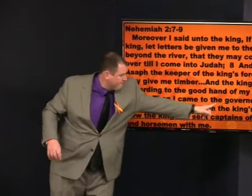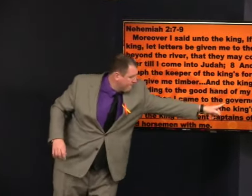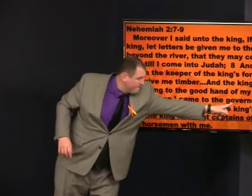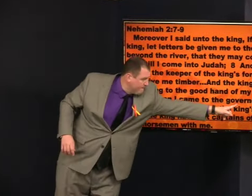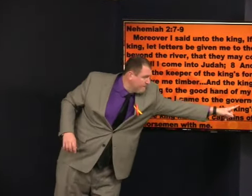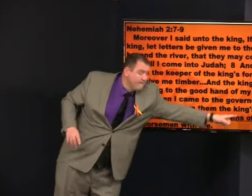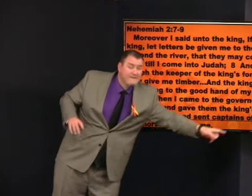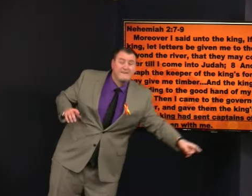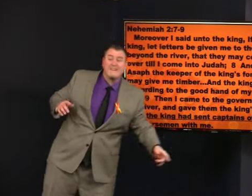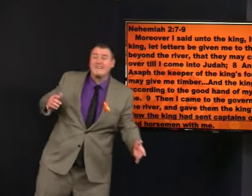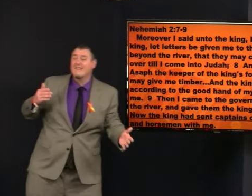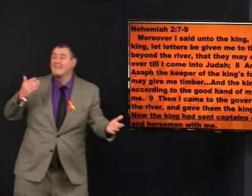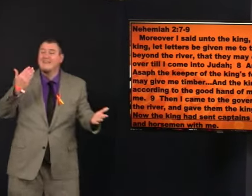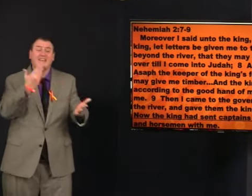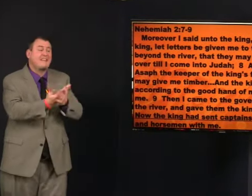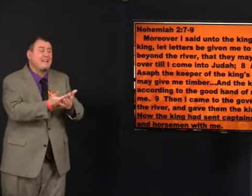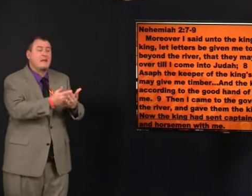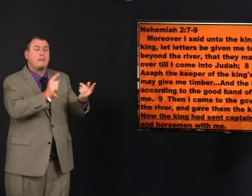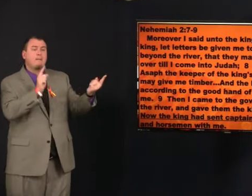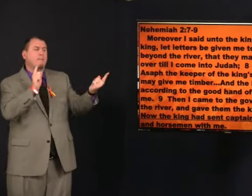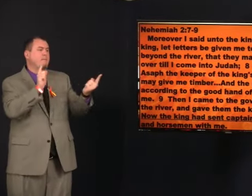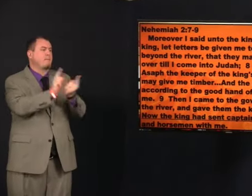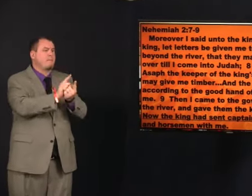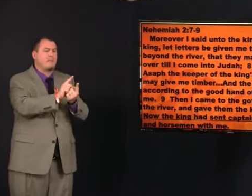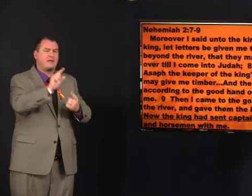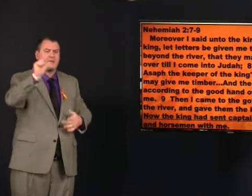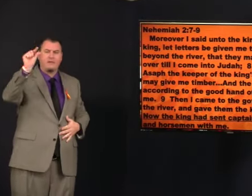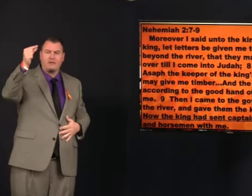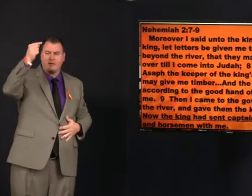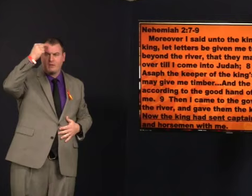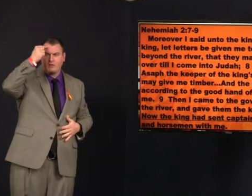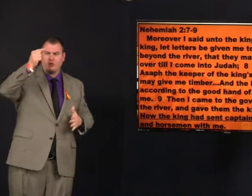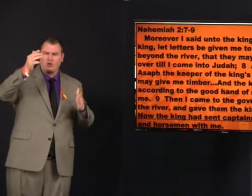Notice here where it says, I came to the governors.